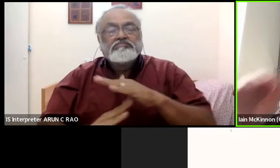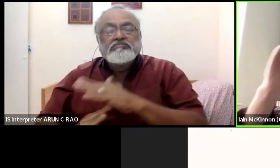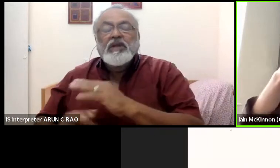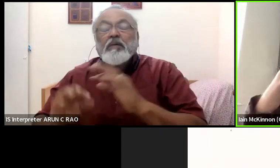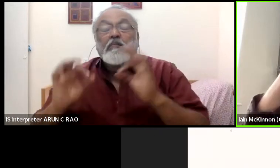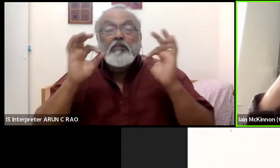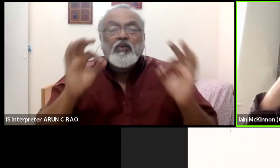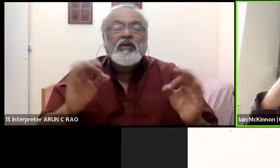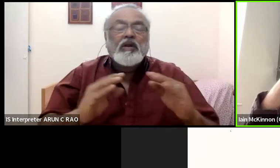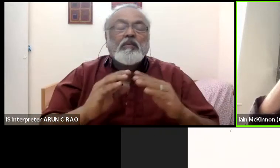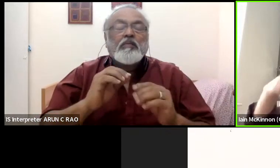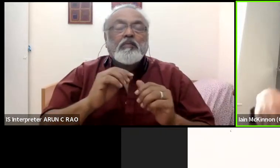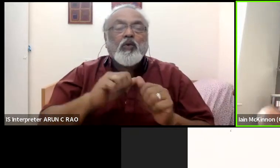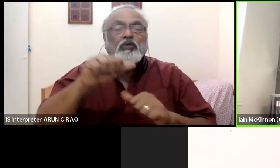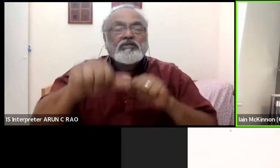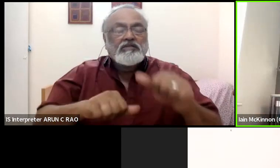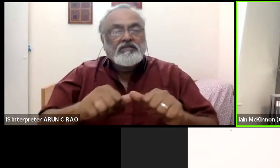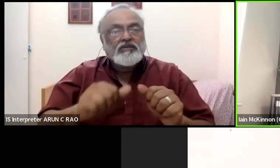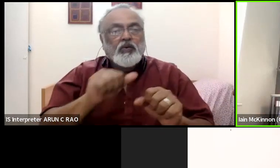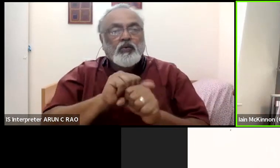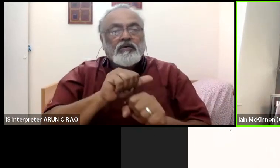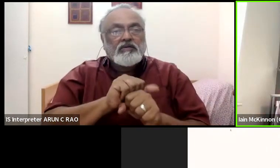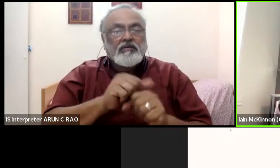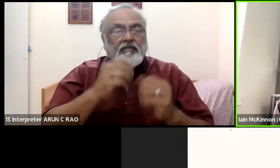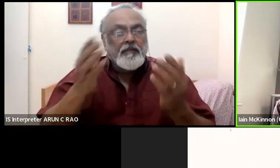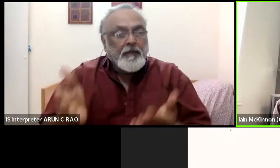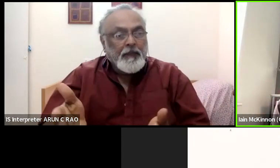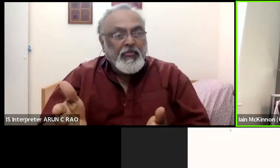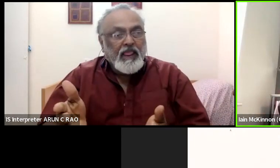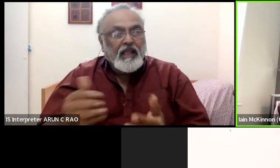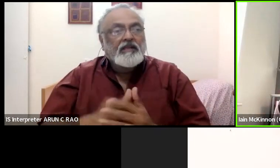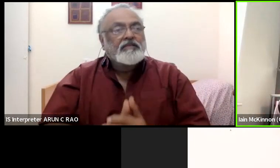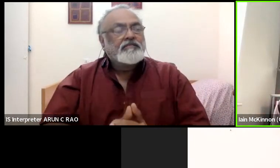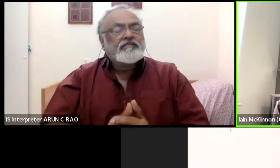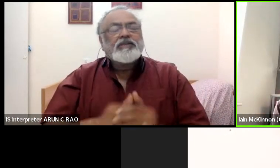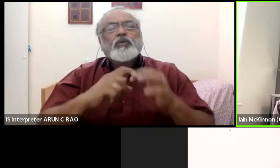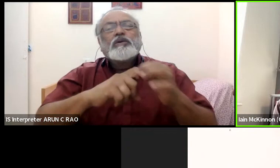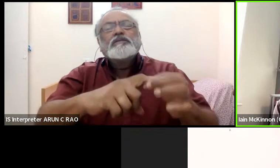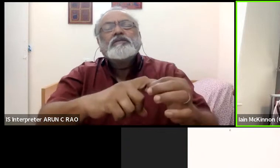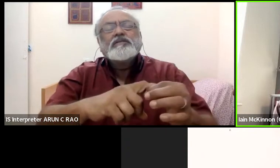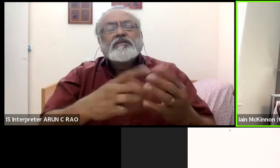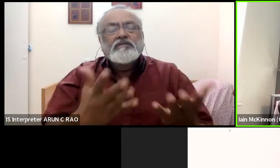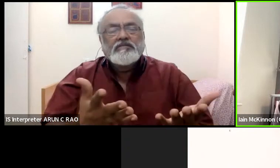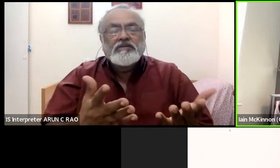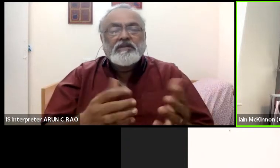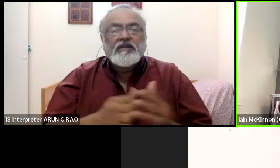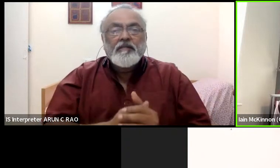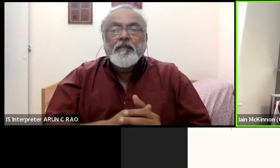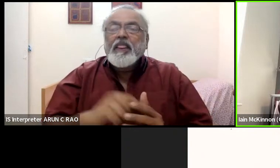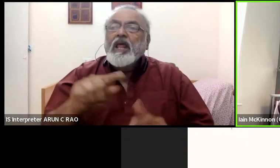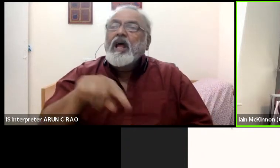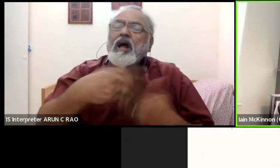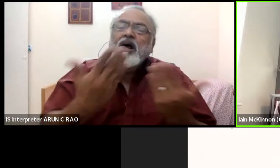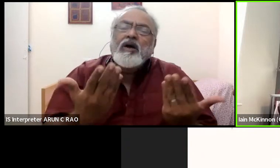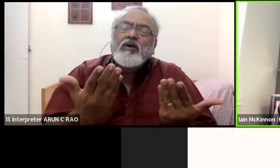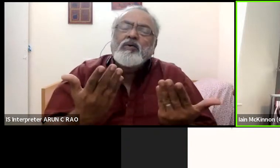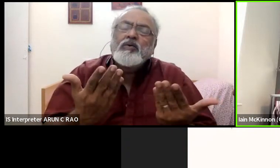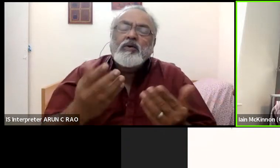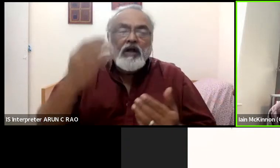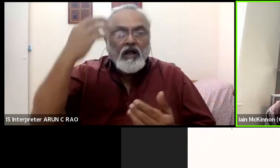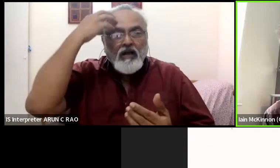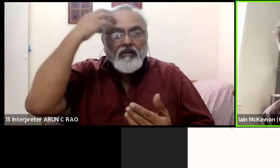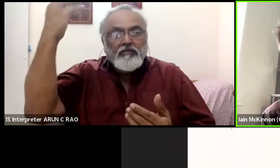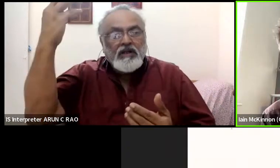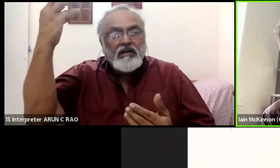Mr. Sherubal here is, how can governments, the civil sector, international development